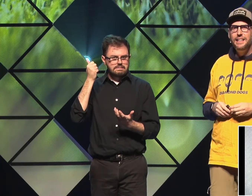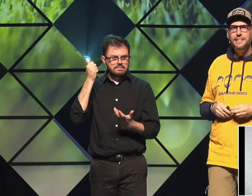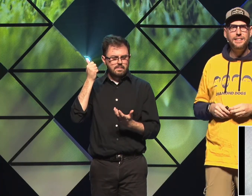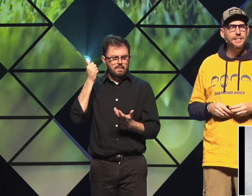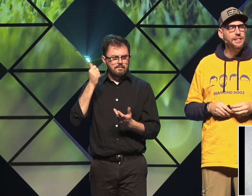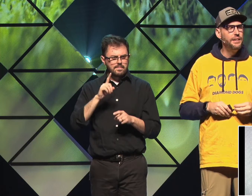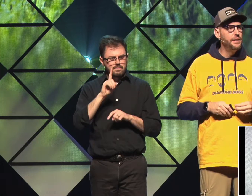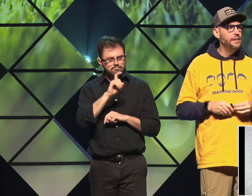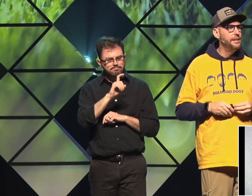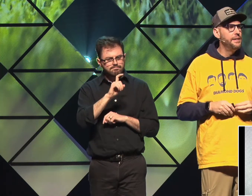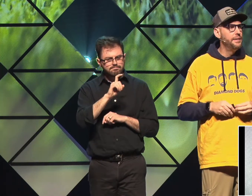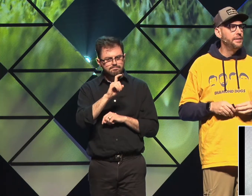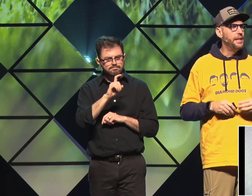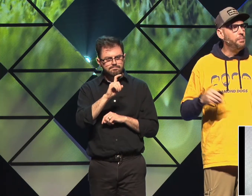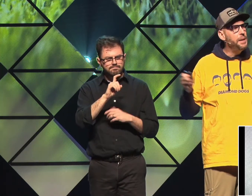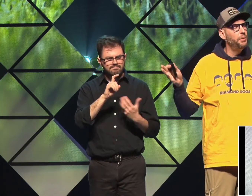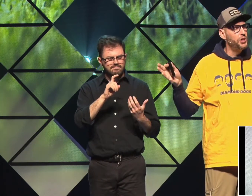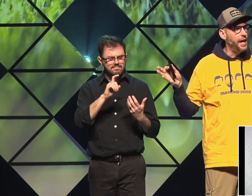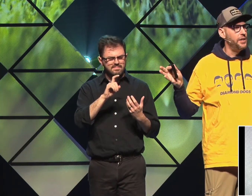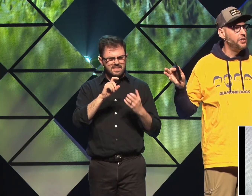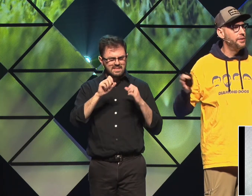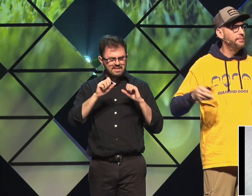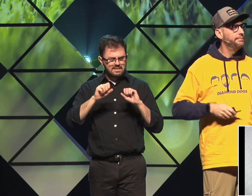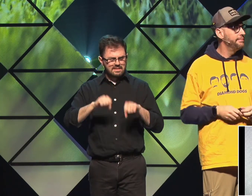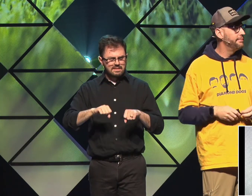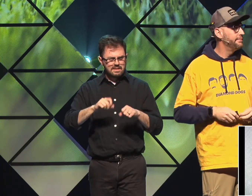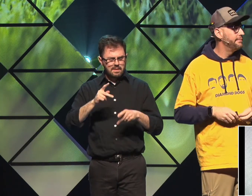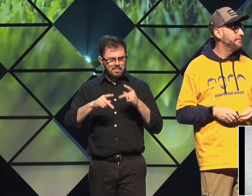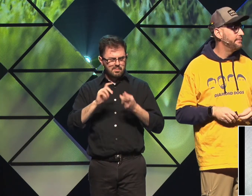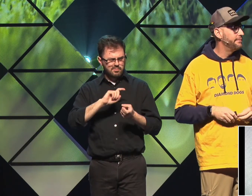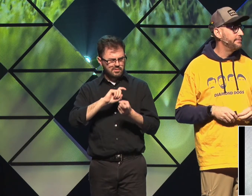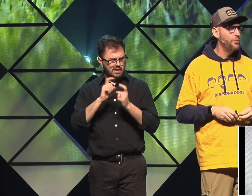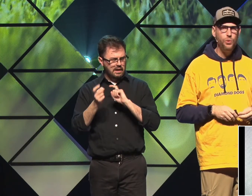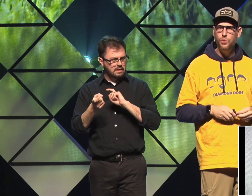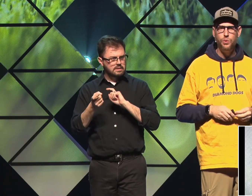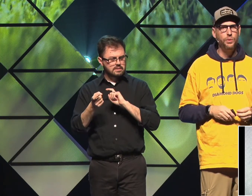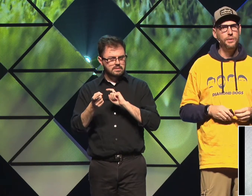And then he says, can people change?